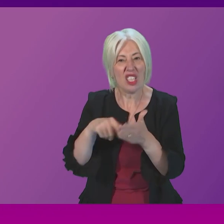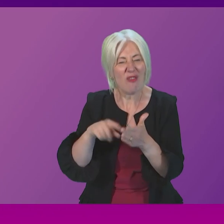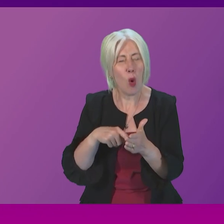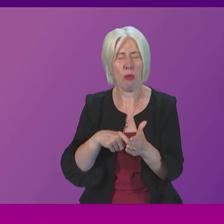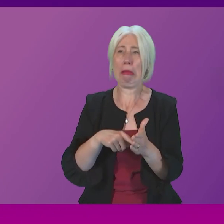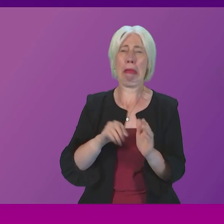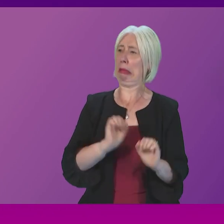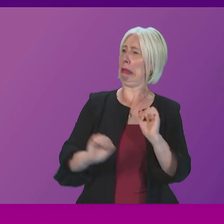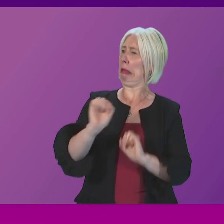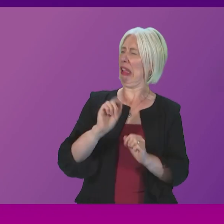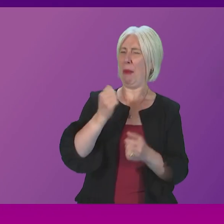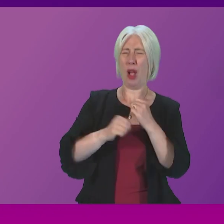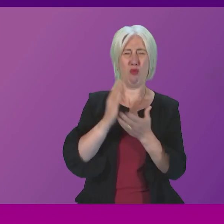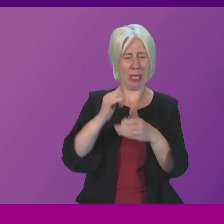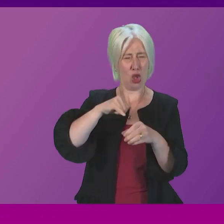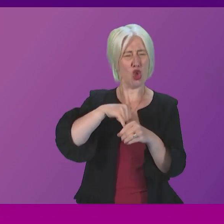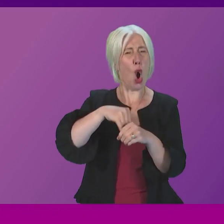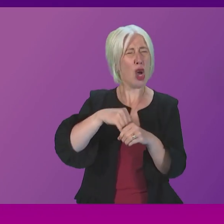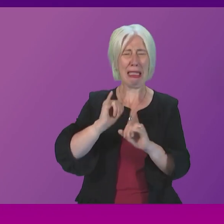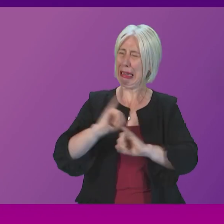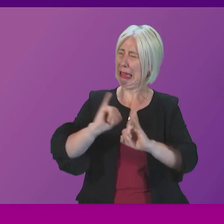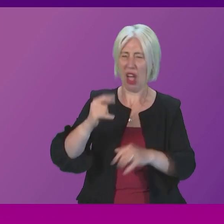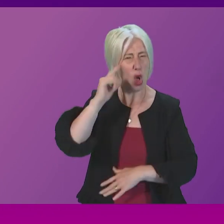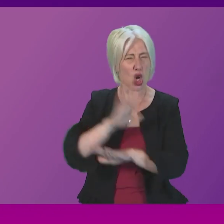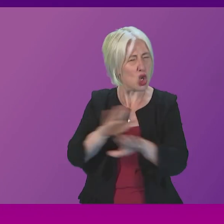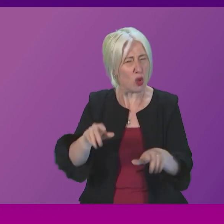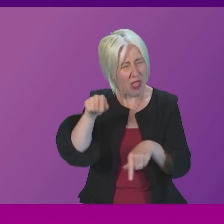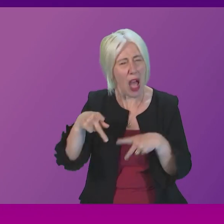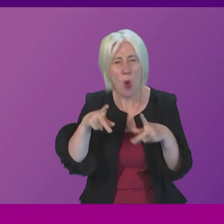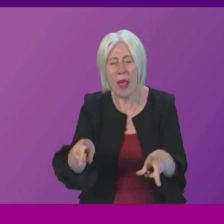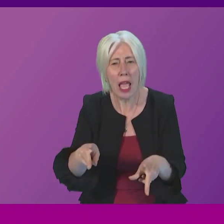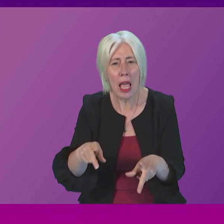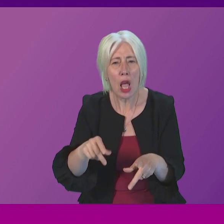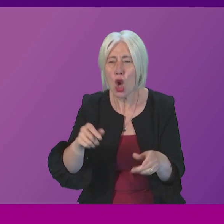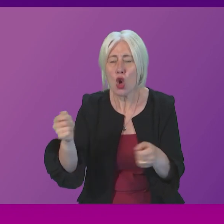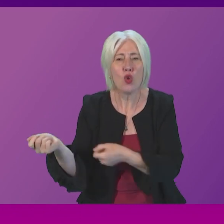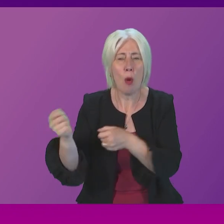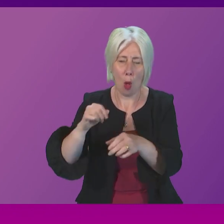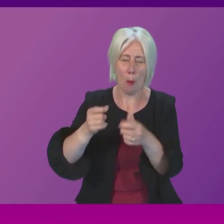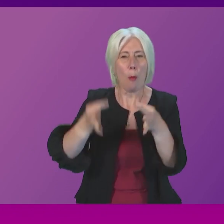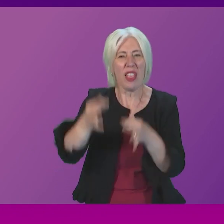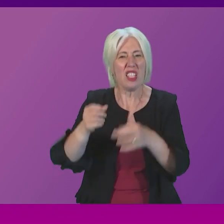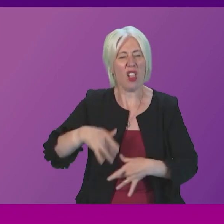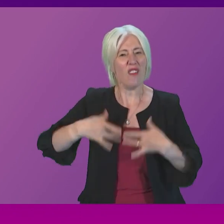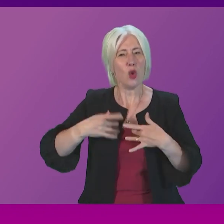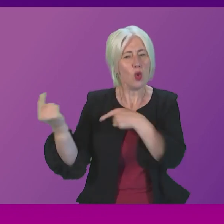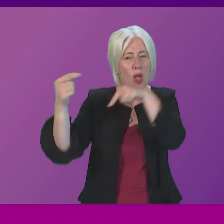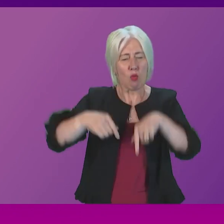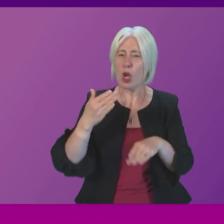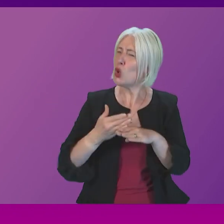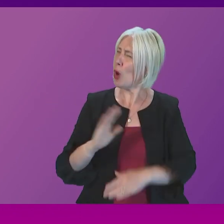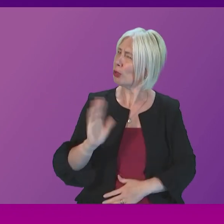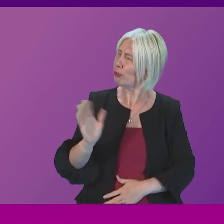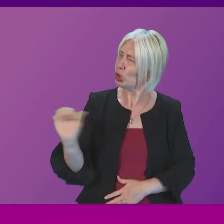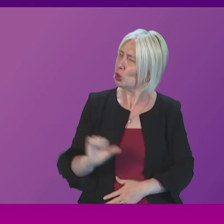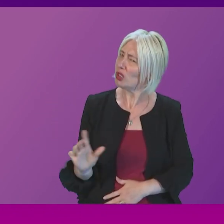toxic. And I just thought, it shouldn't be like this. You shouldn't be bringing your politics to work. And I think that was the kick up